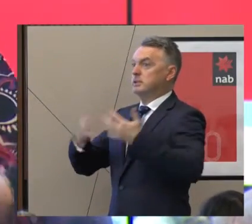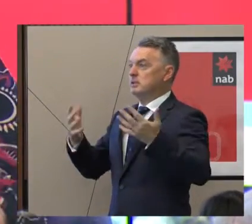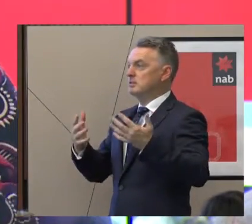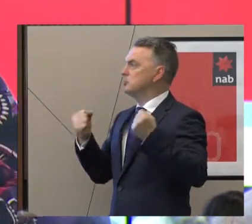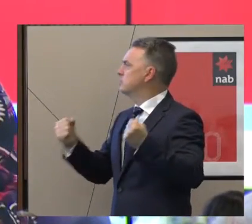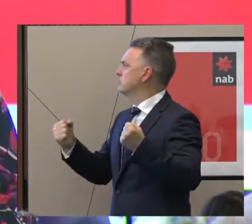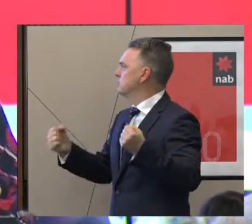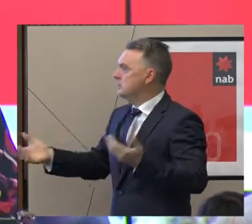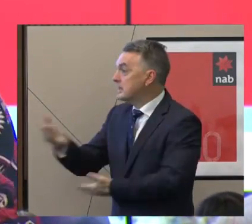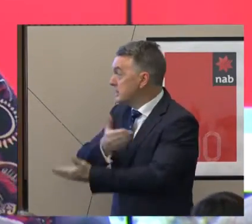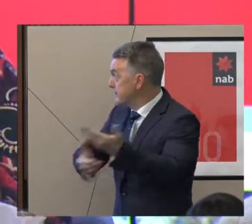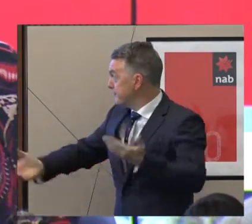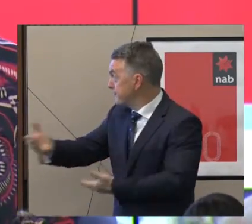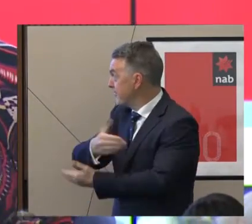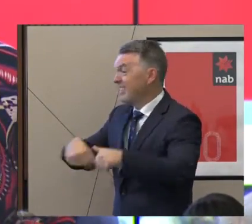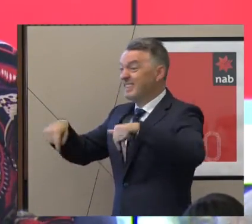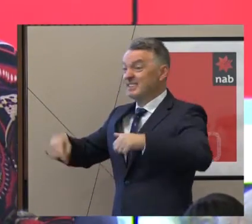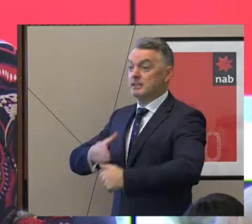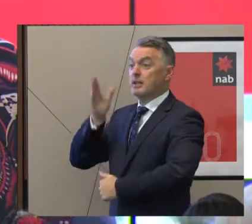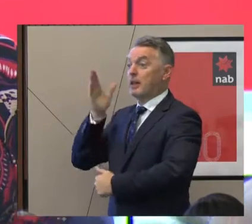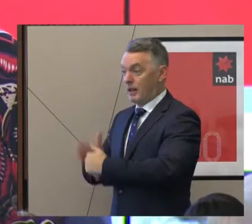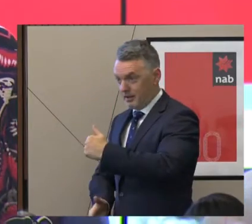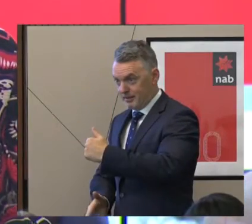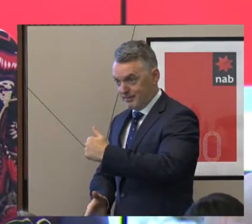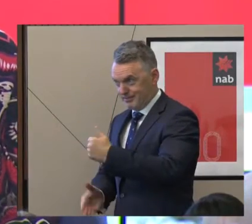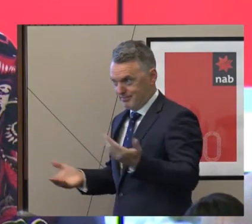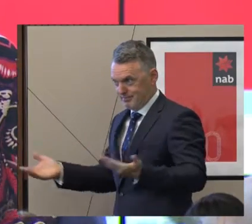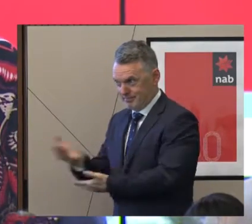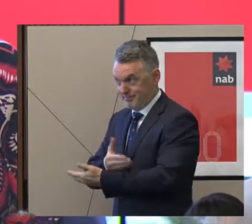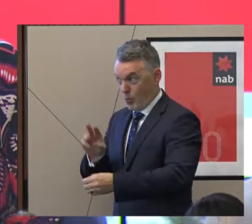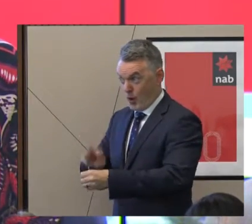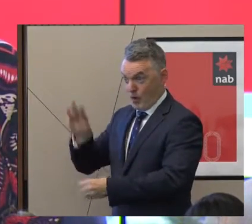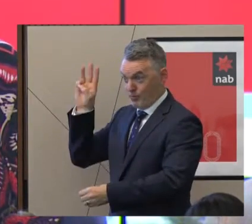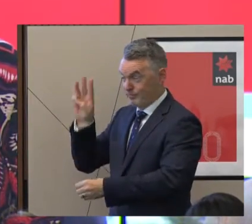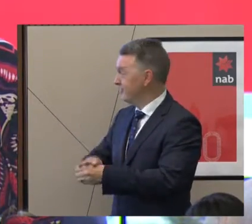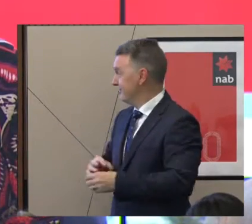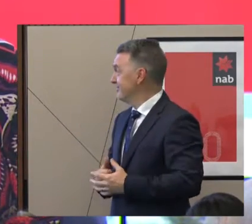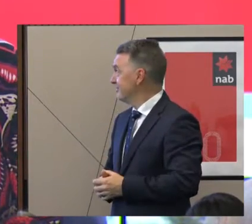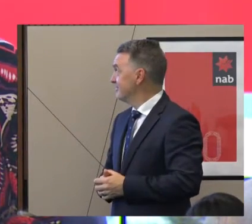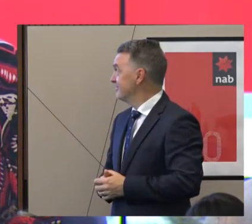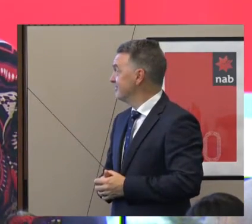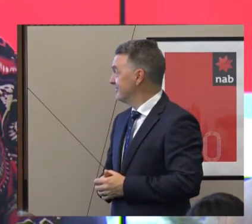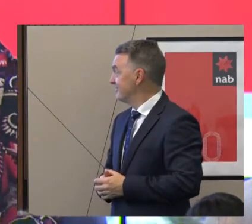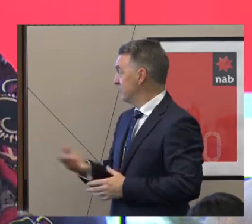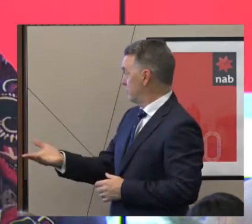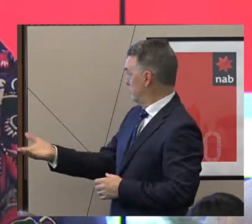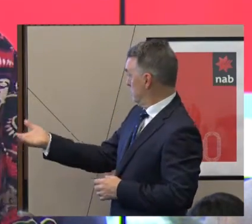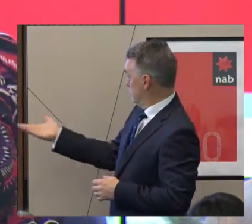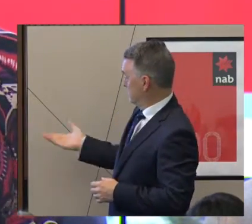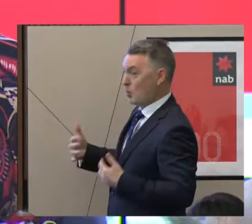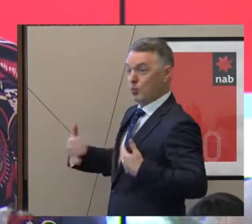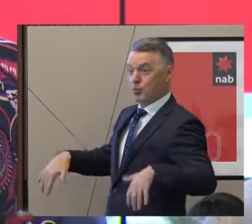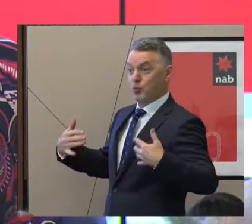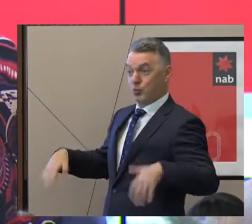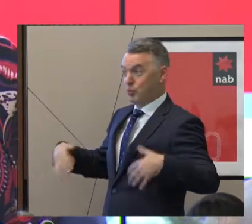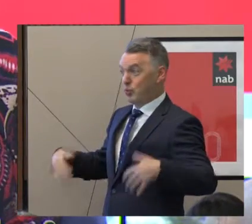discussions. And so now this is the last session. Wow. And what a great lot of people we've got in the room. And it's